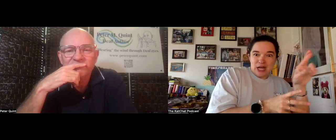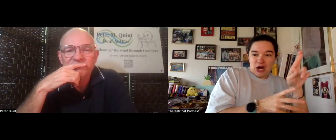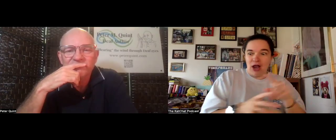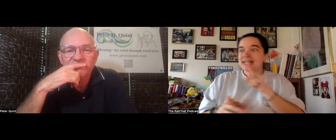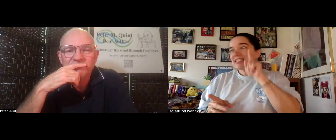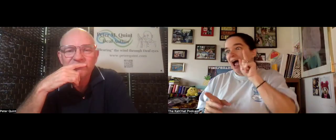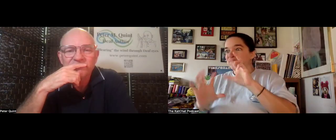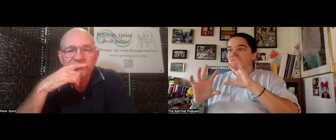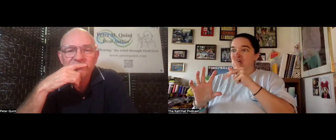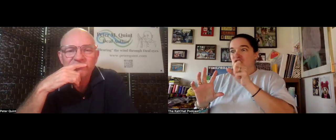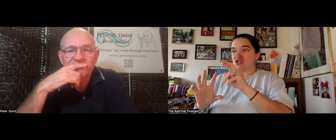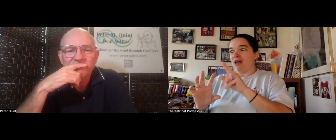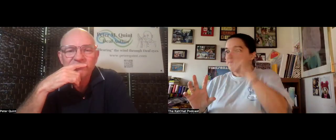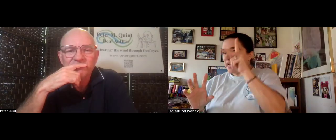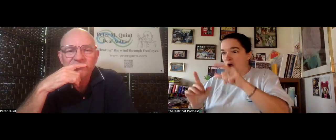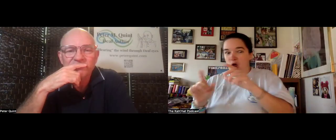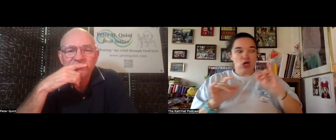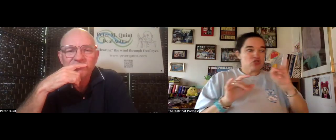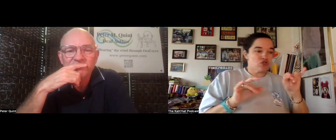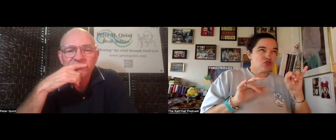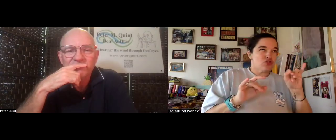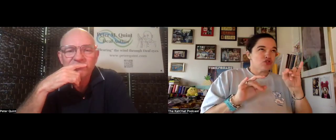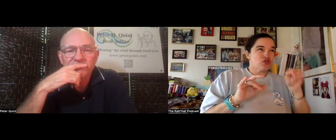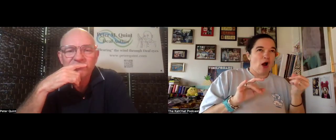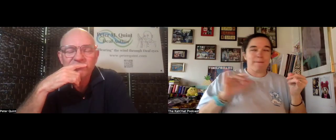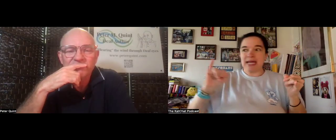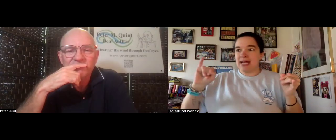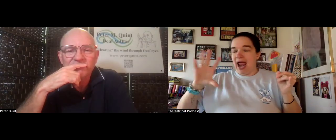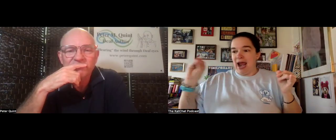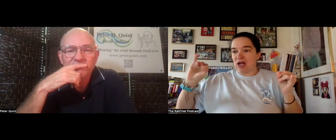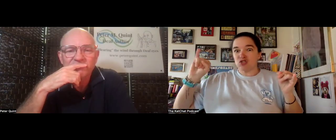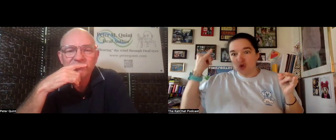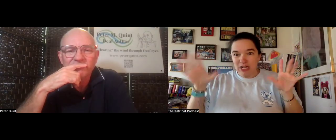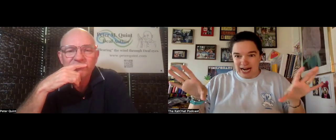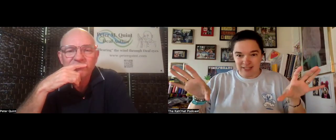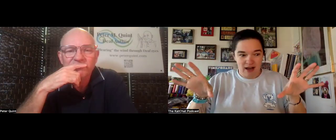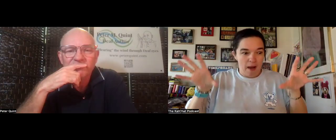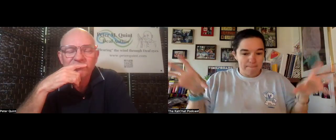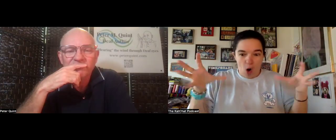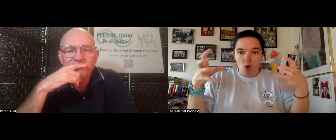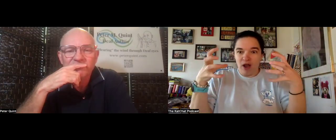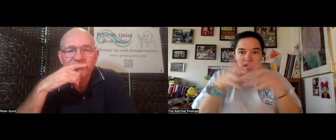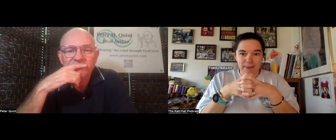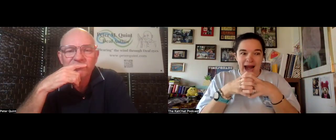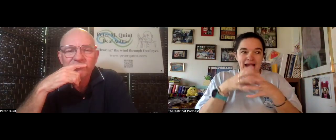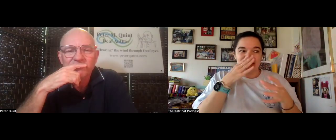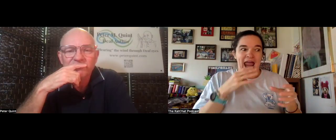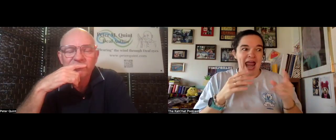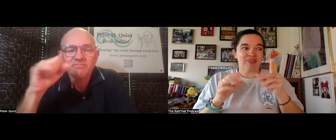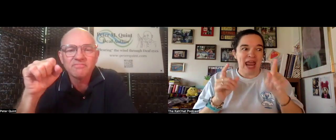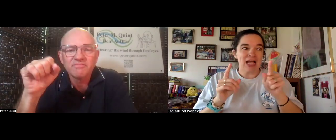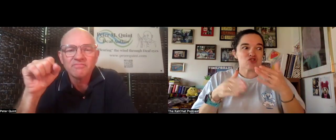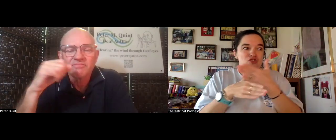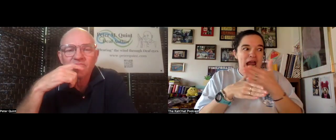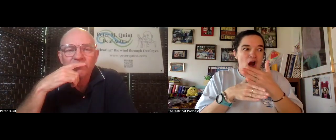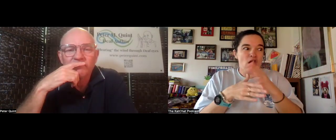of Peter, that version of Peter, Jeremy and Juliet both combined,